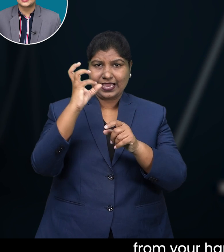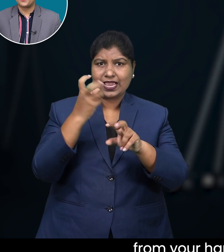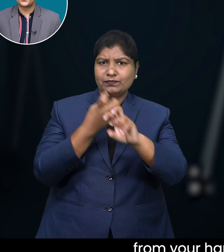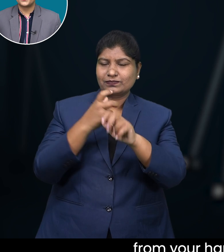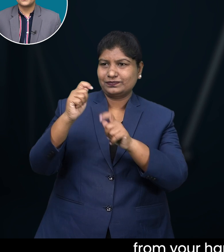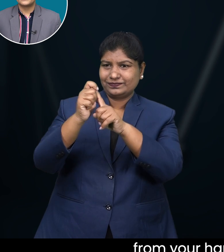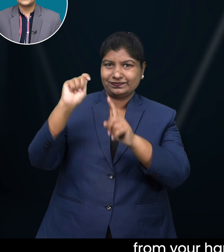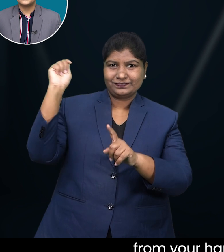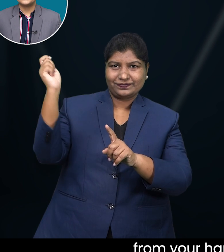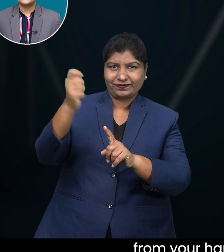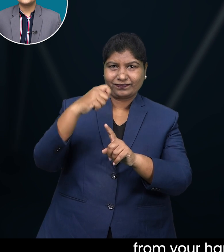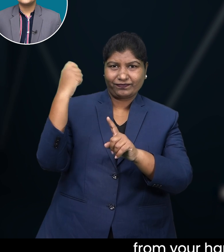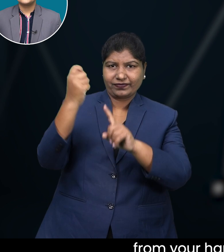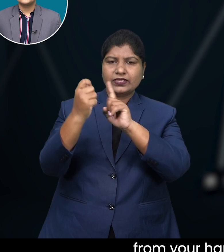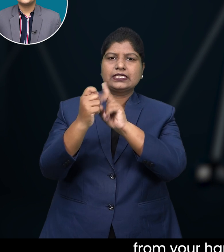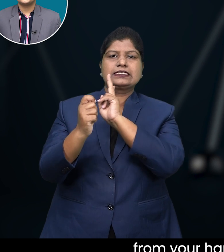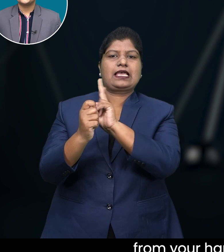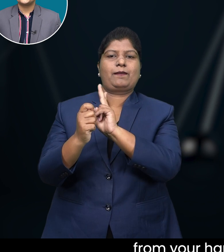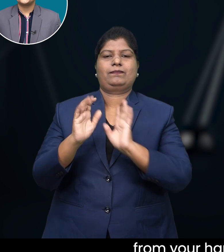remains the same.